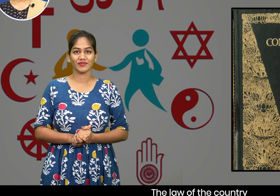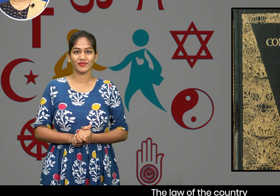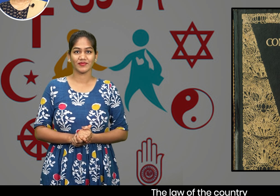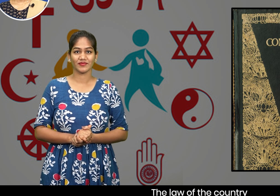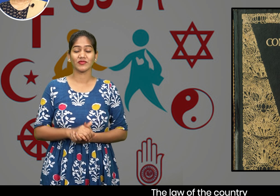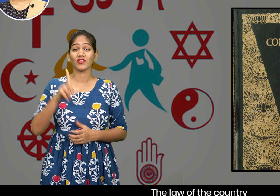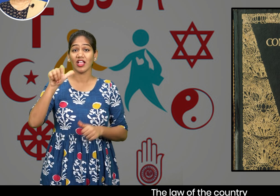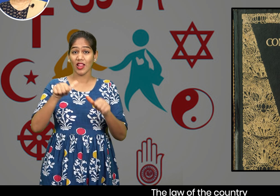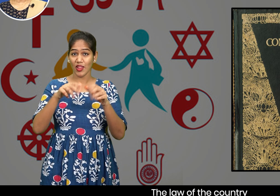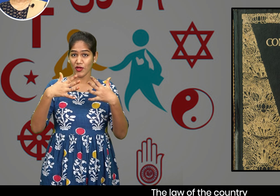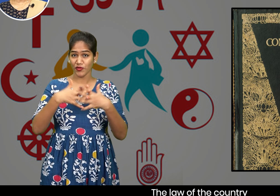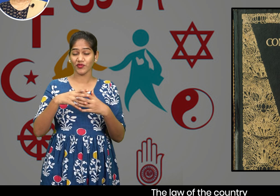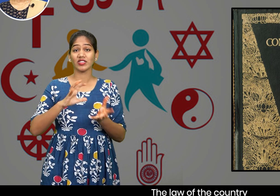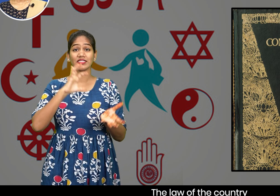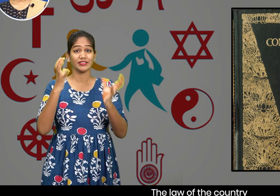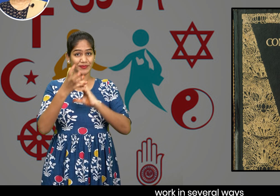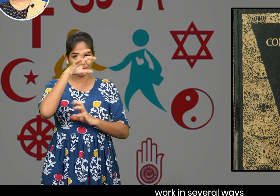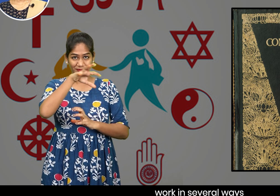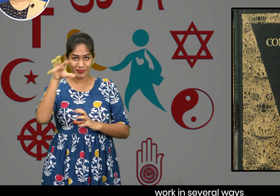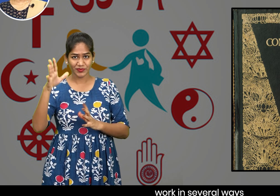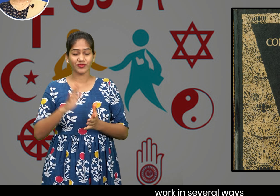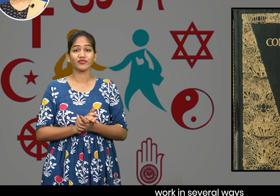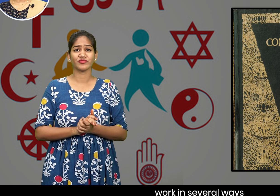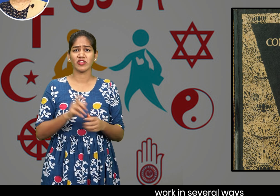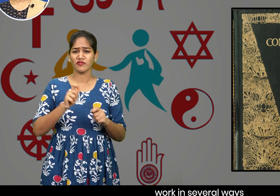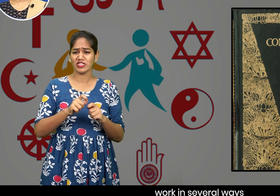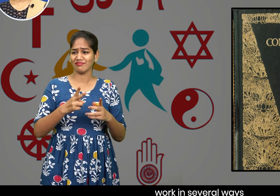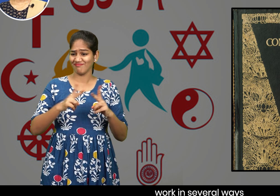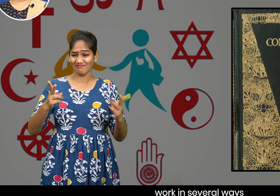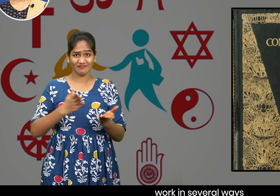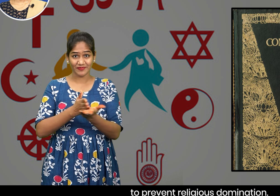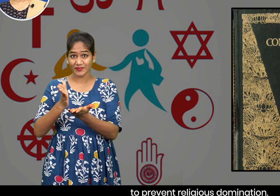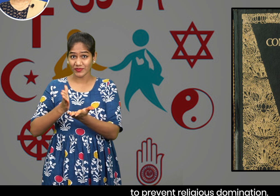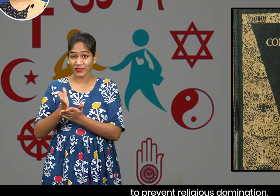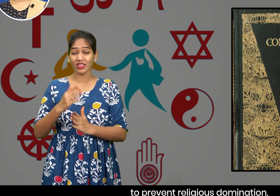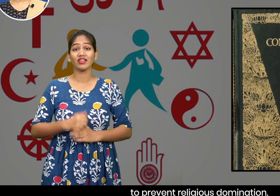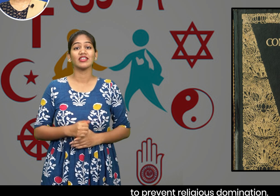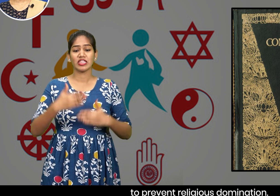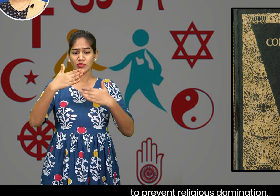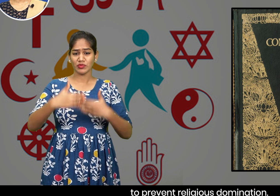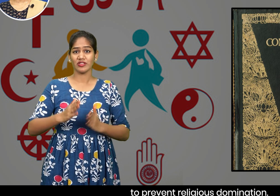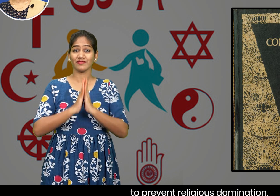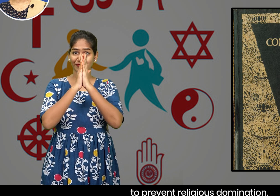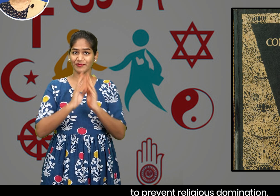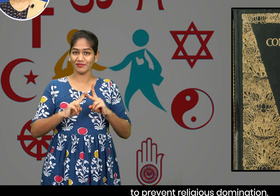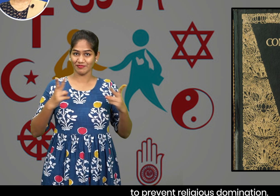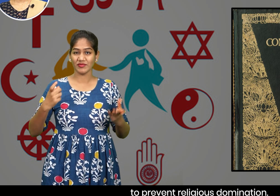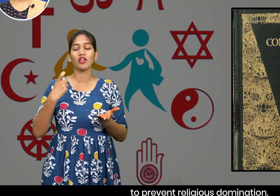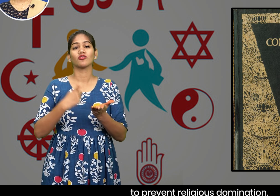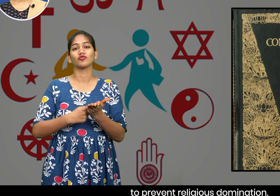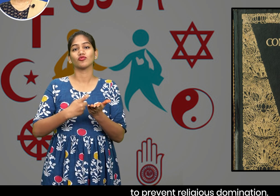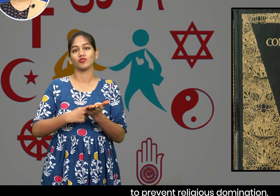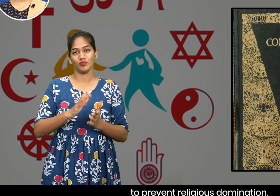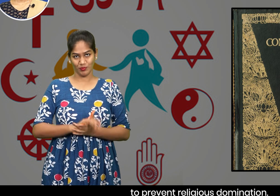The law of the country work in several ways to prevent religious domination.